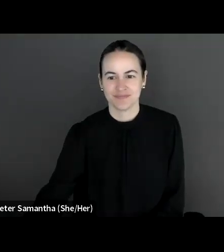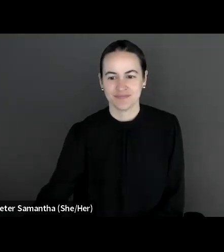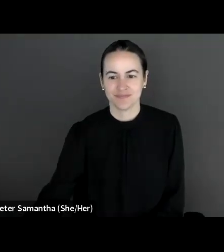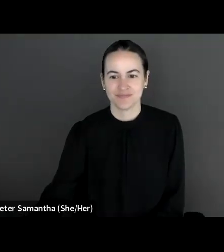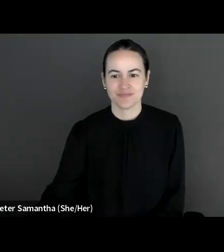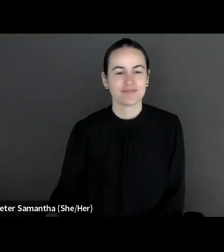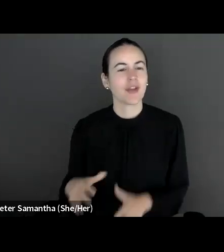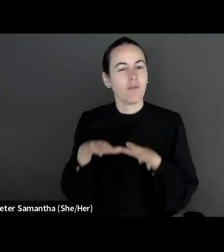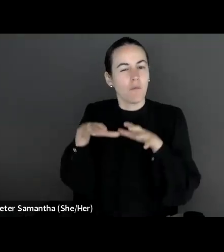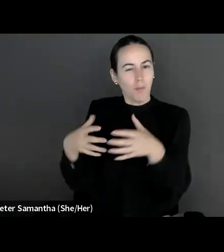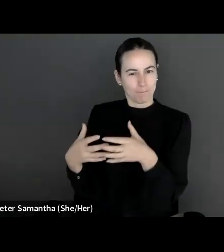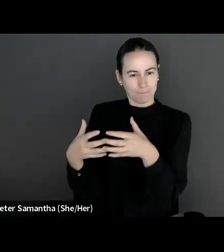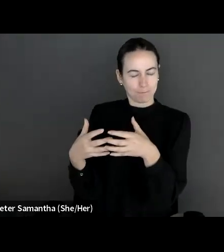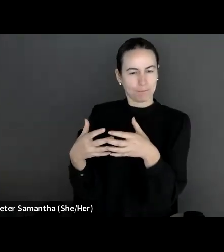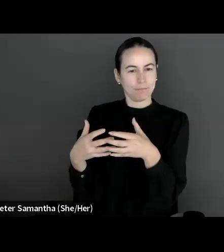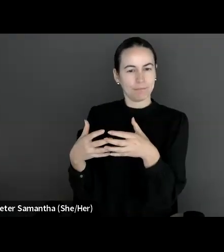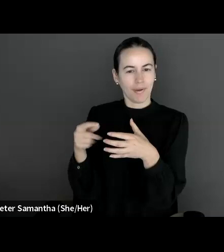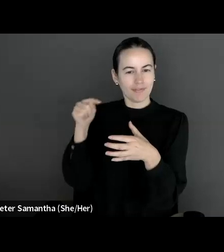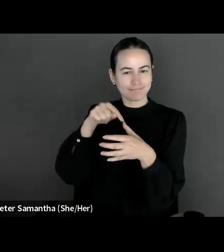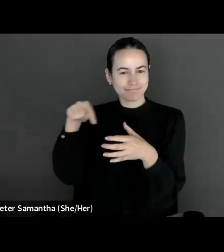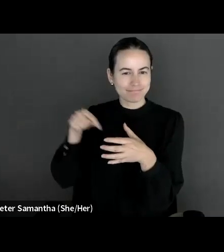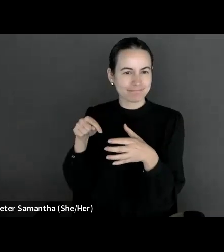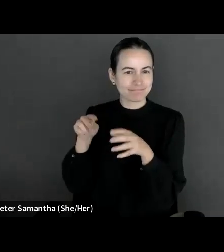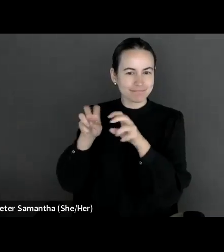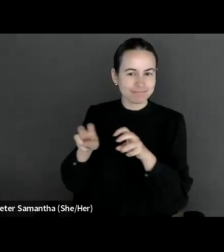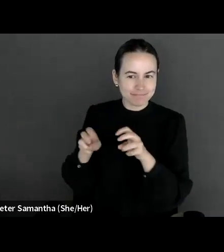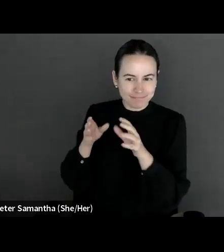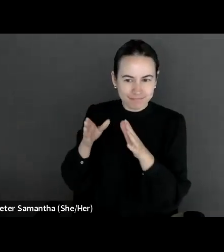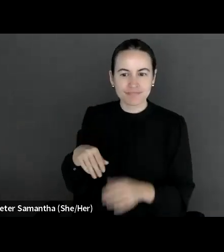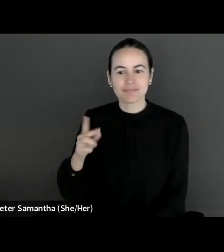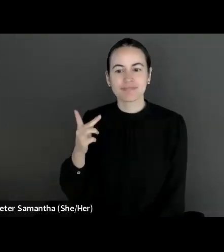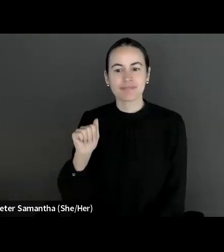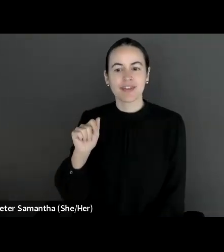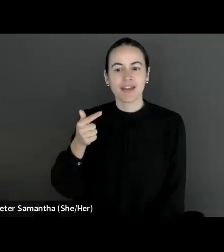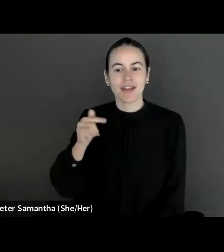few researchers. We have Katja Tissi, Franz